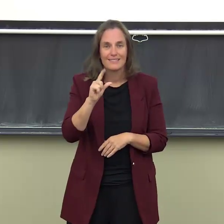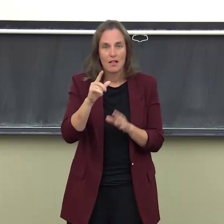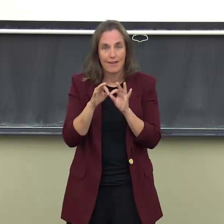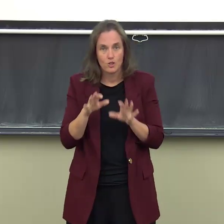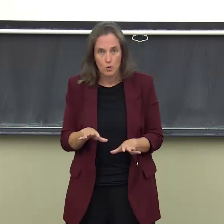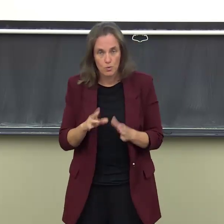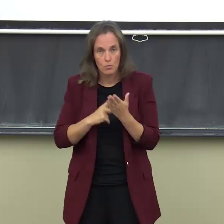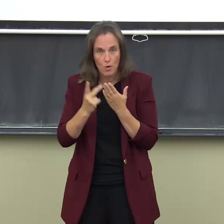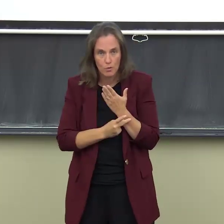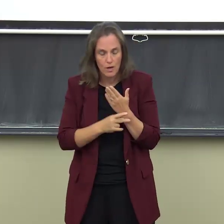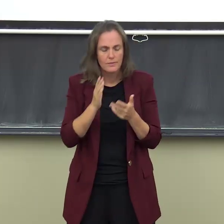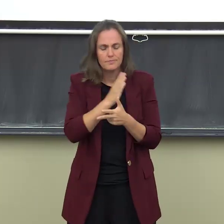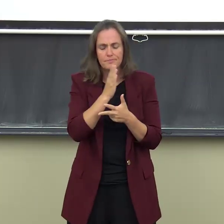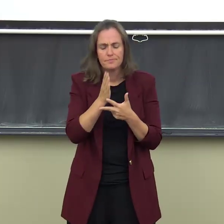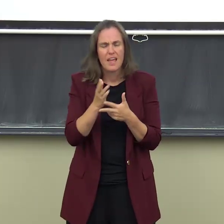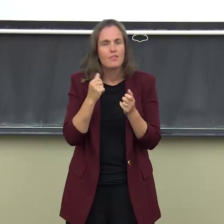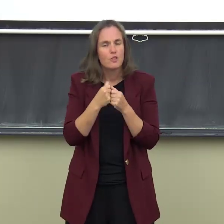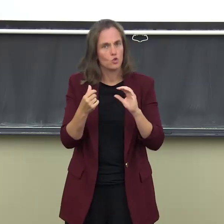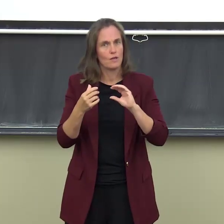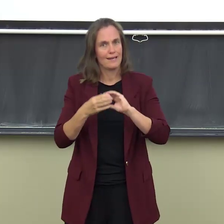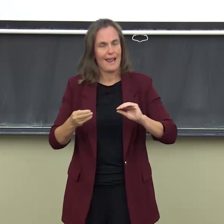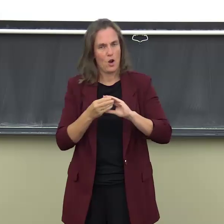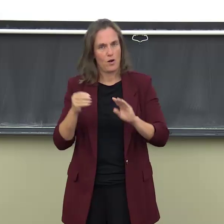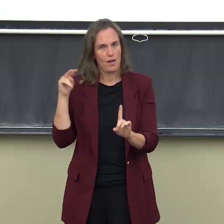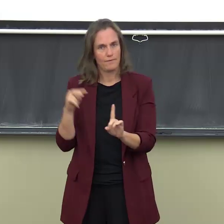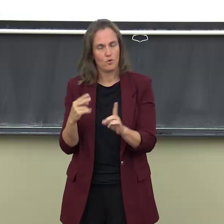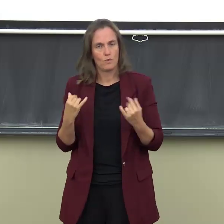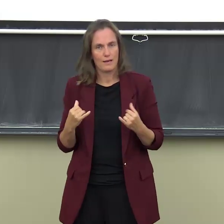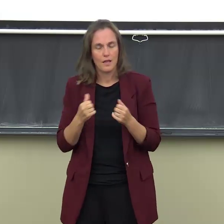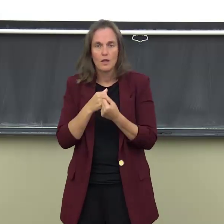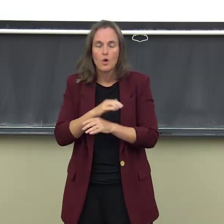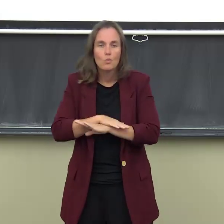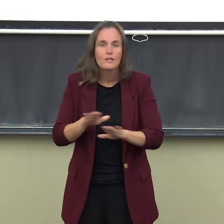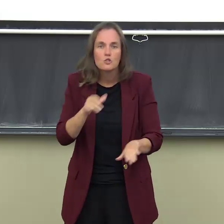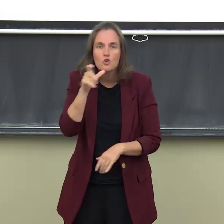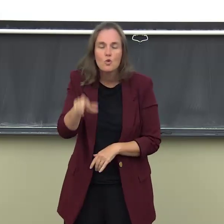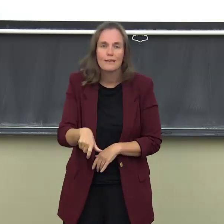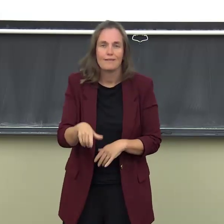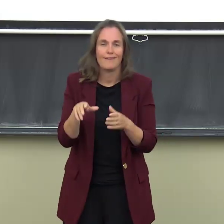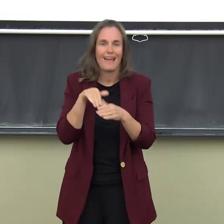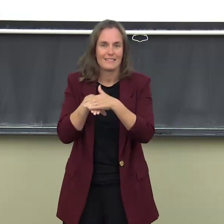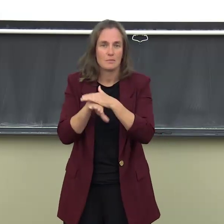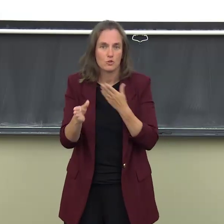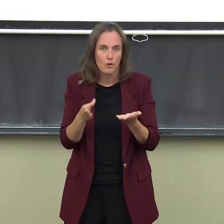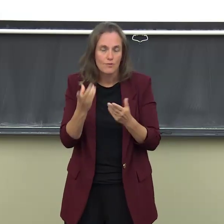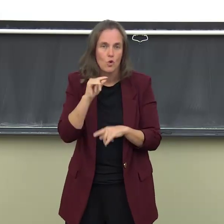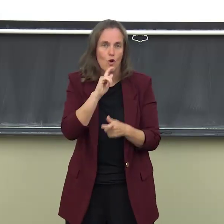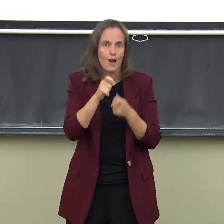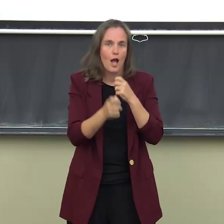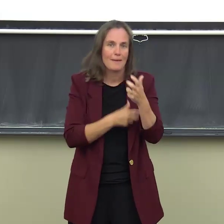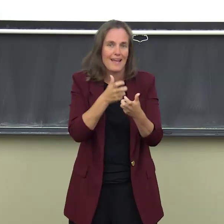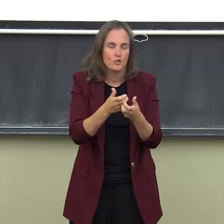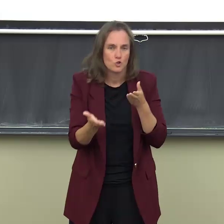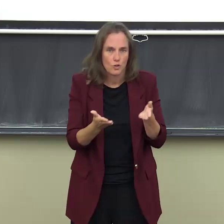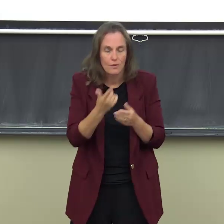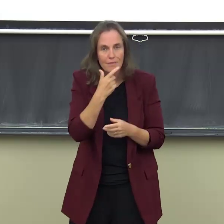program on, there is this narrative at the moment, we no longer need accessibility services or accommodation services